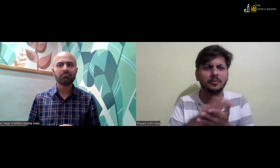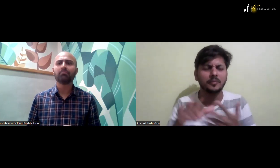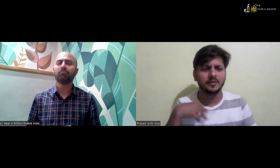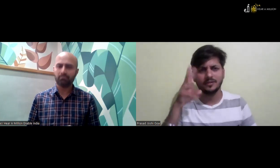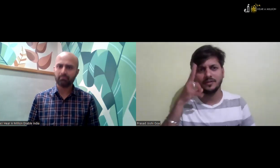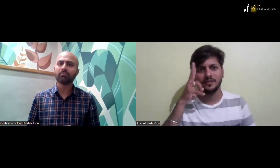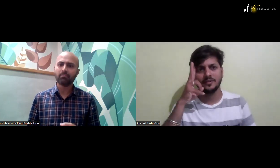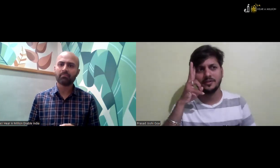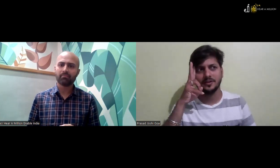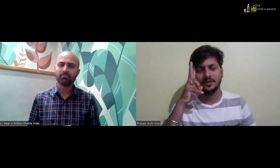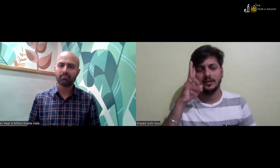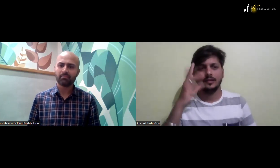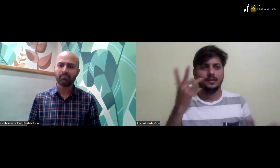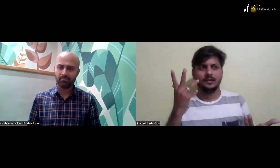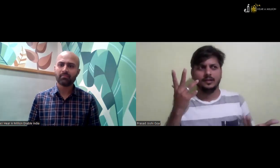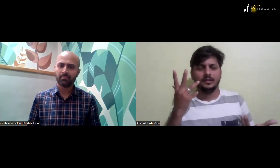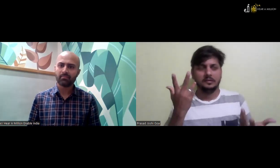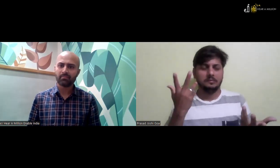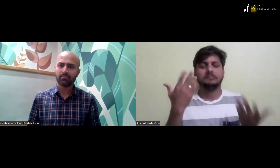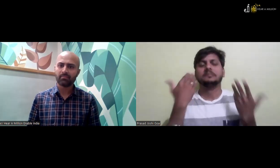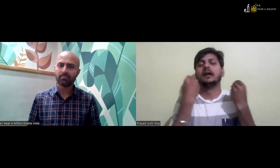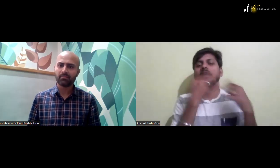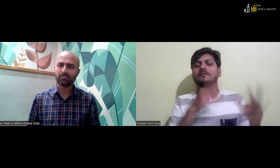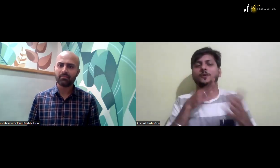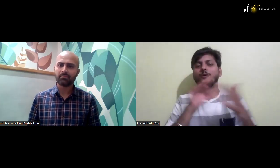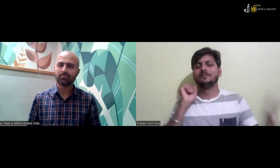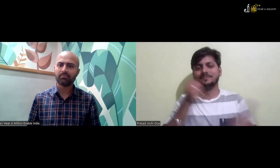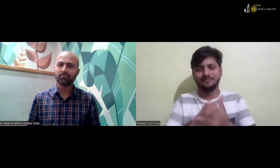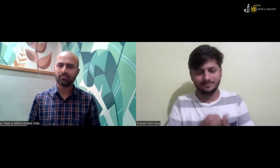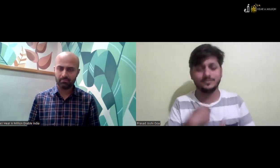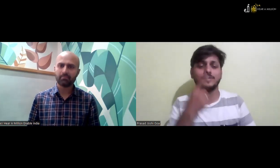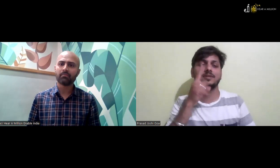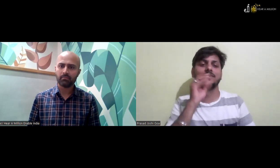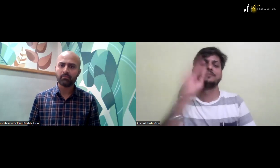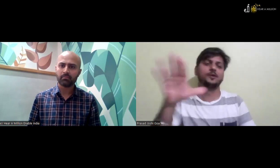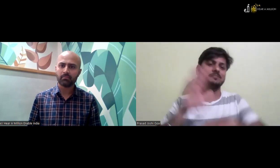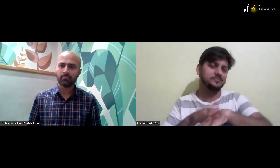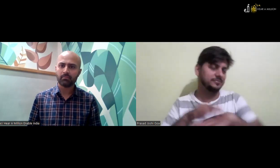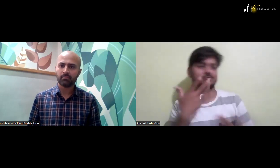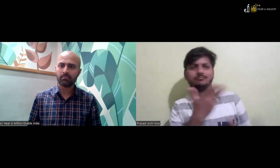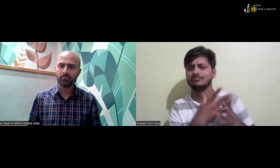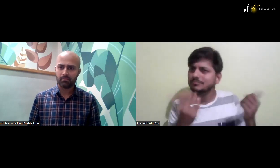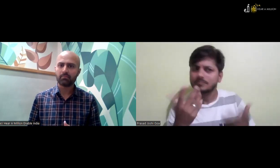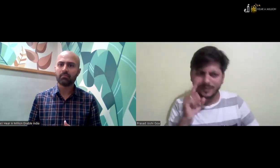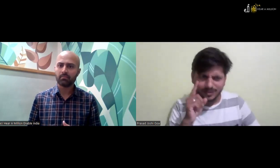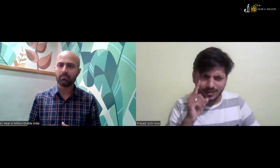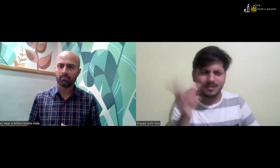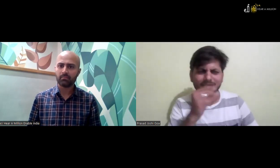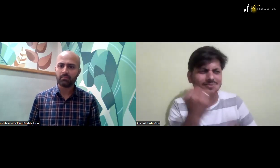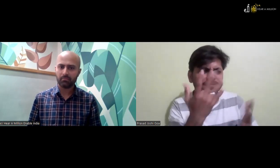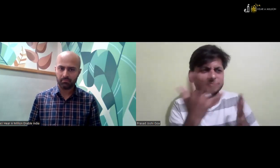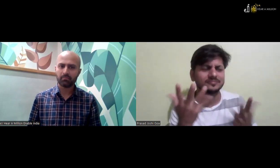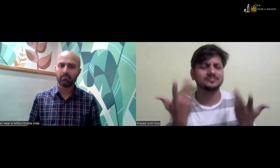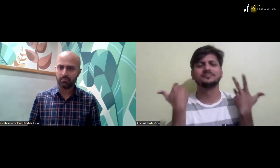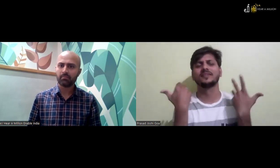I couldn't see her. And I was doubtful that I was giving her a lift and then I couldn't see her at the back. And